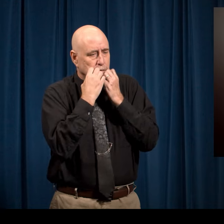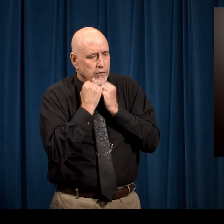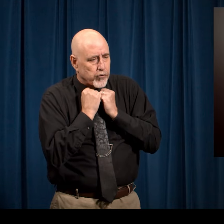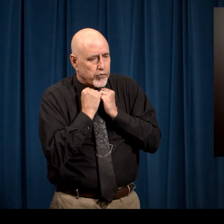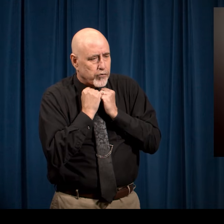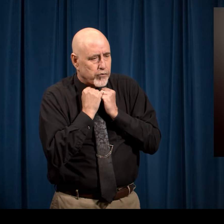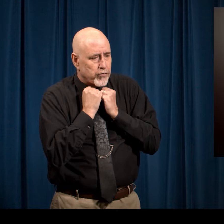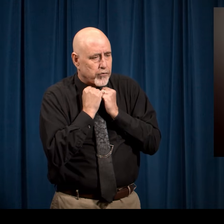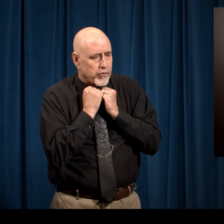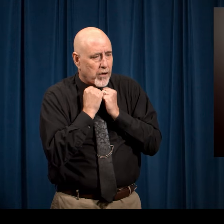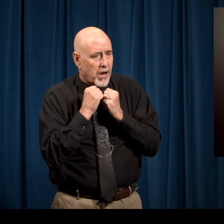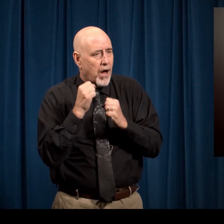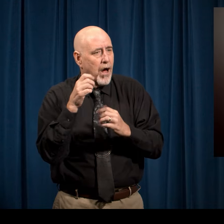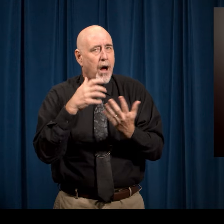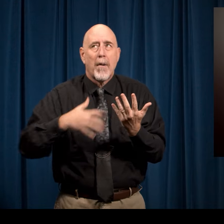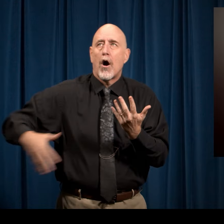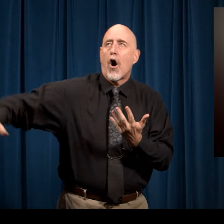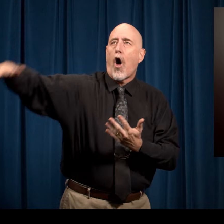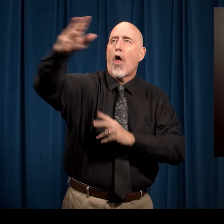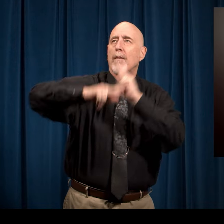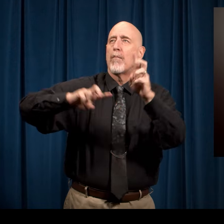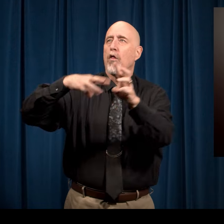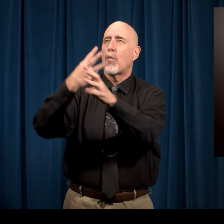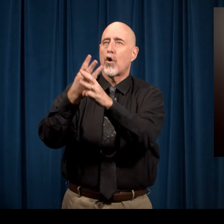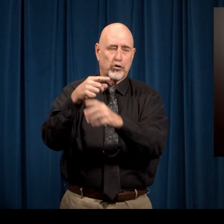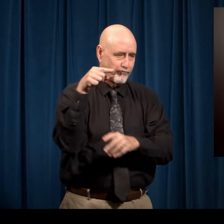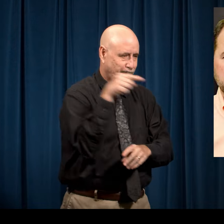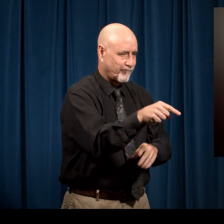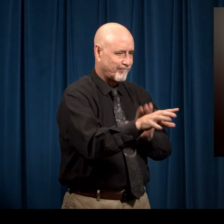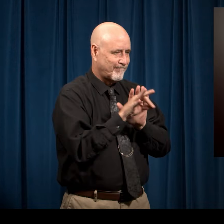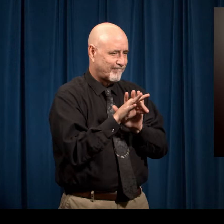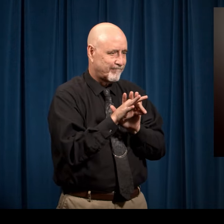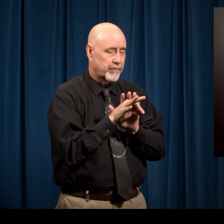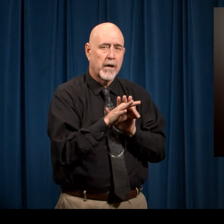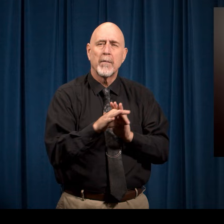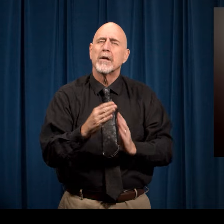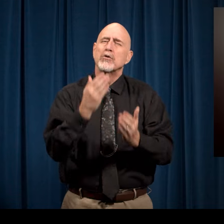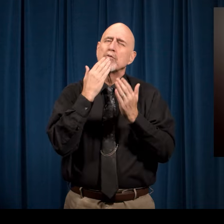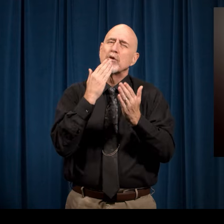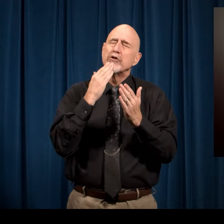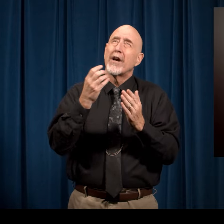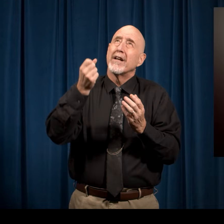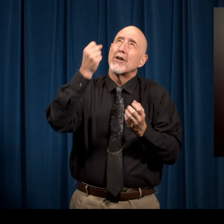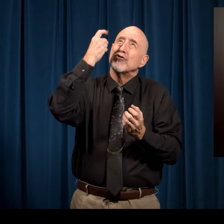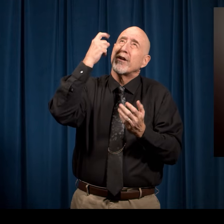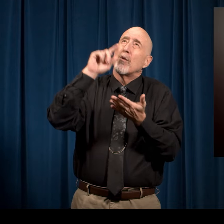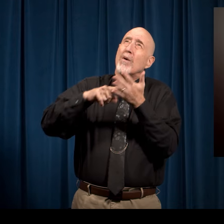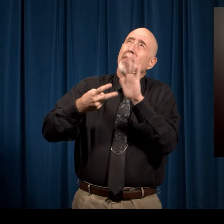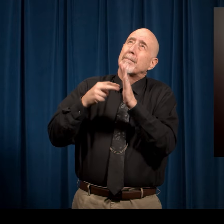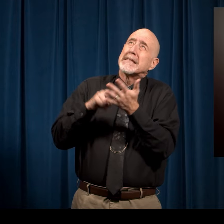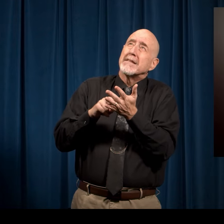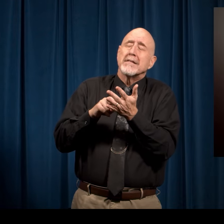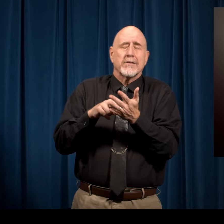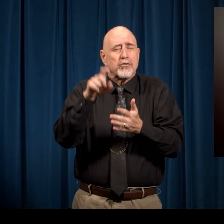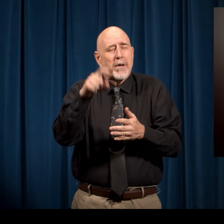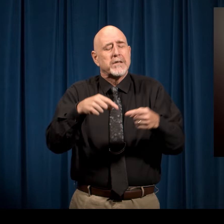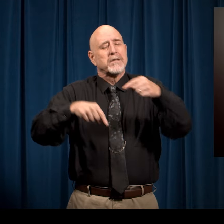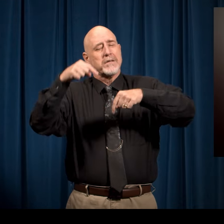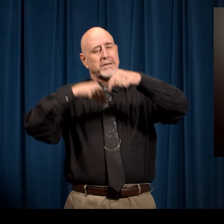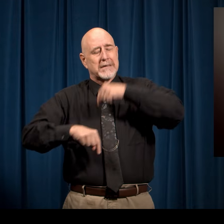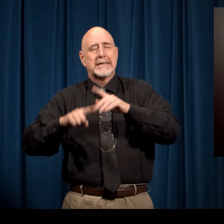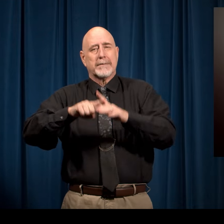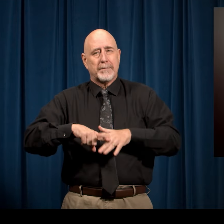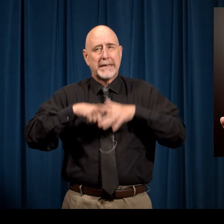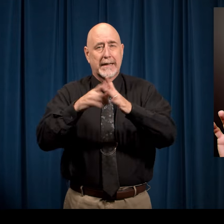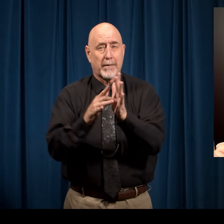special treasure above all the peoples on the face of the earth." But to really appreciate and understand that statement, you've got to